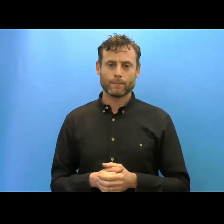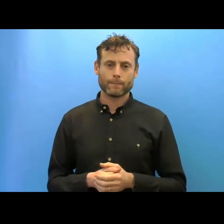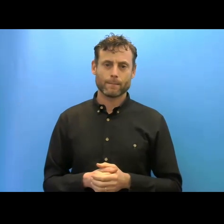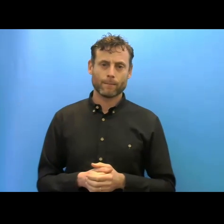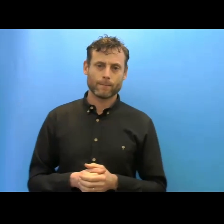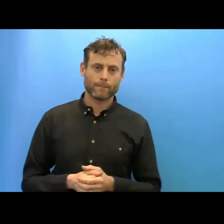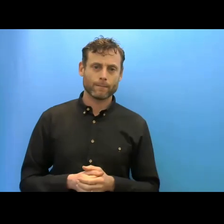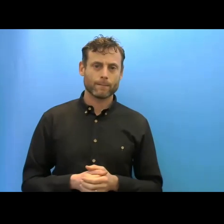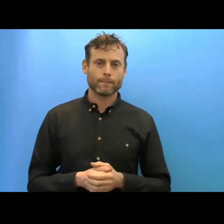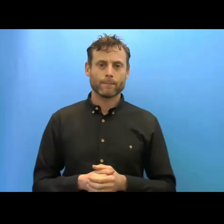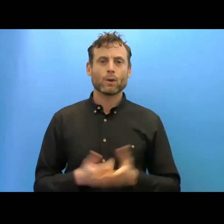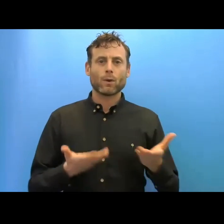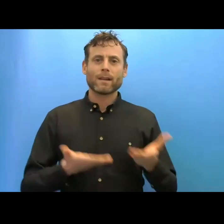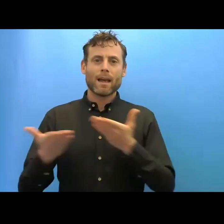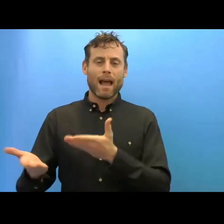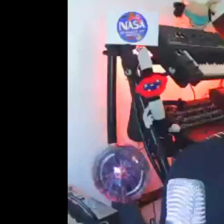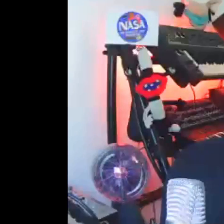one word, .com.